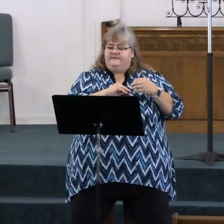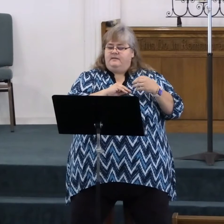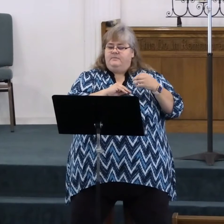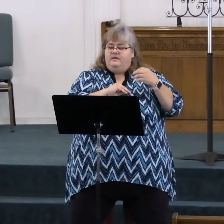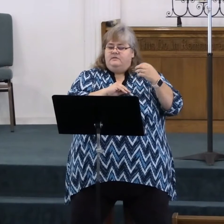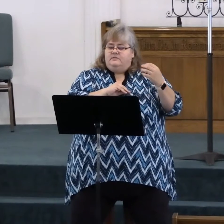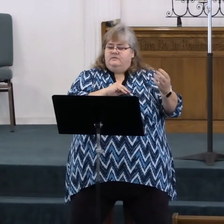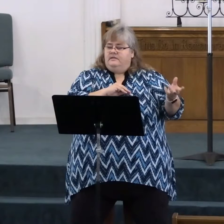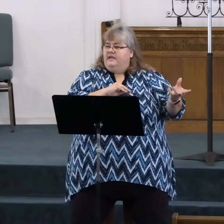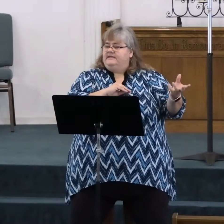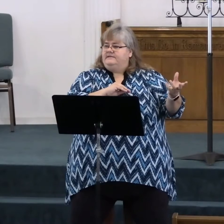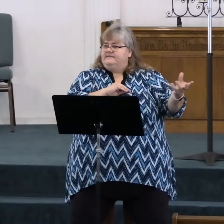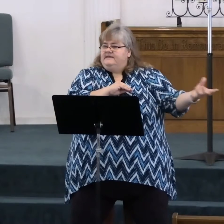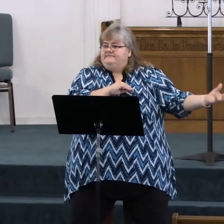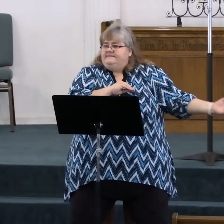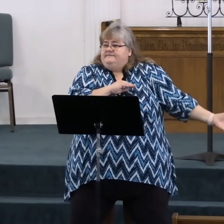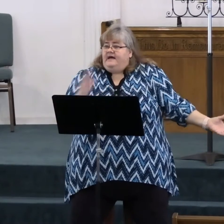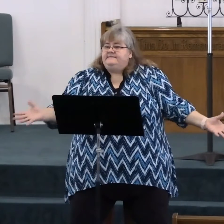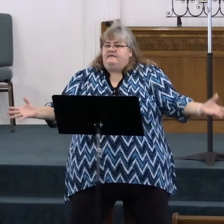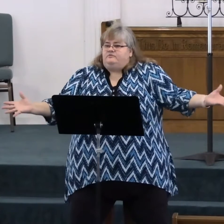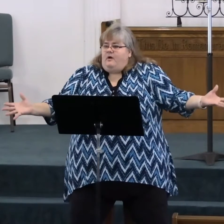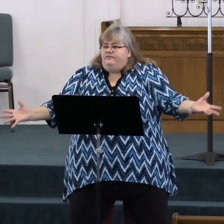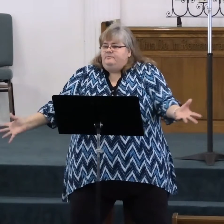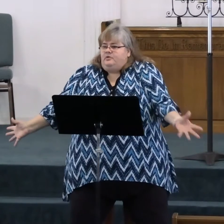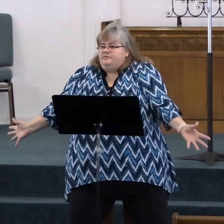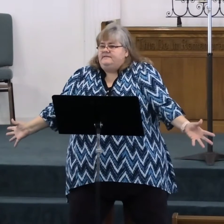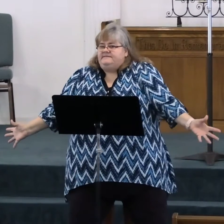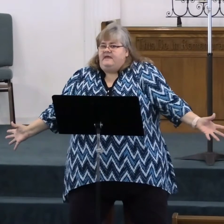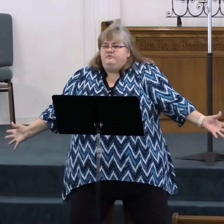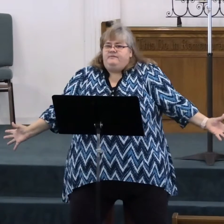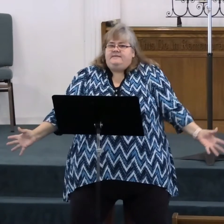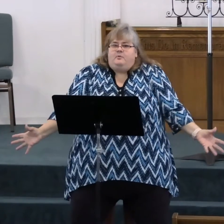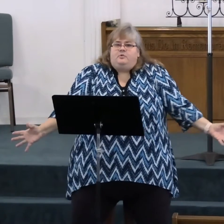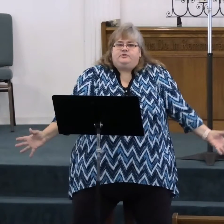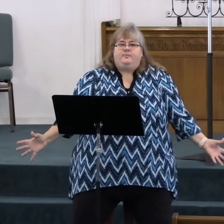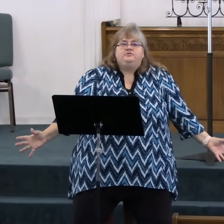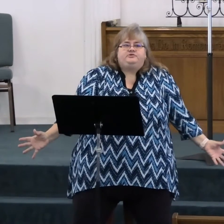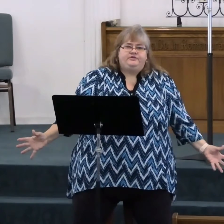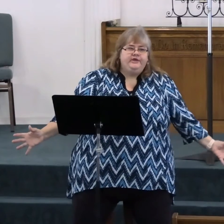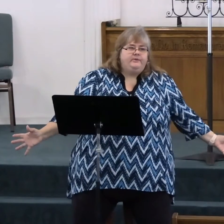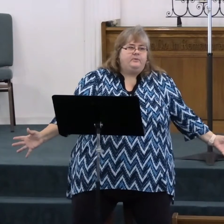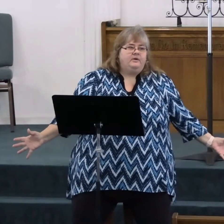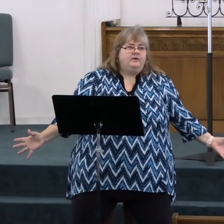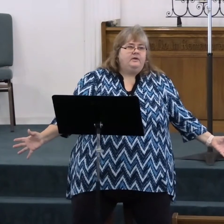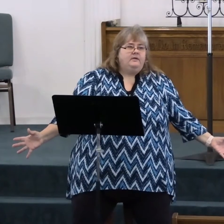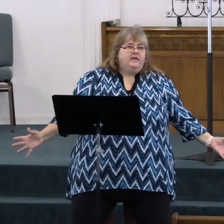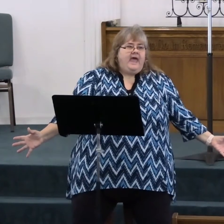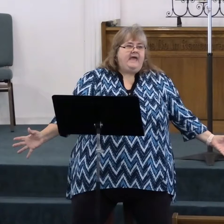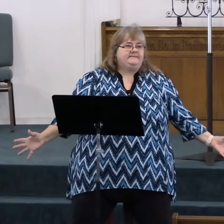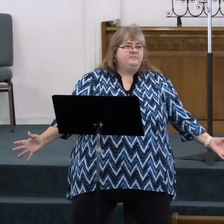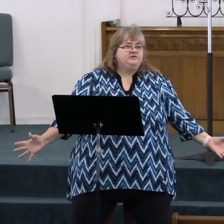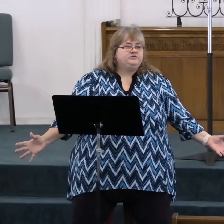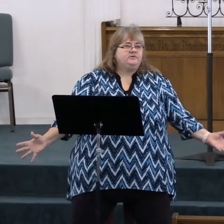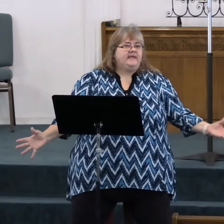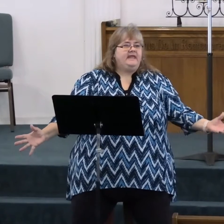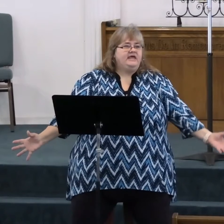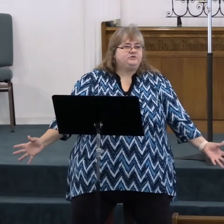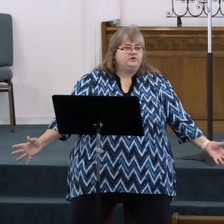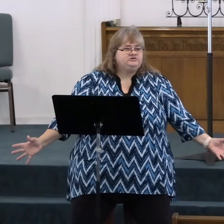them, it just doesn't draw them close to the Savior. And that's what we're supposed to do. As ministers and as